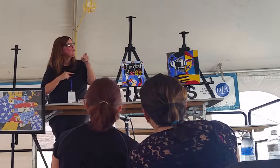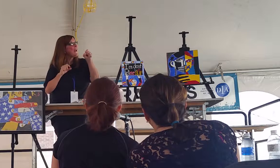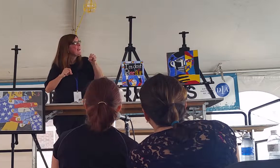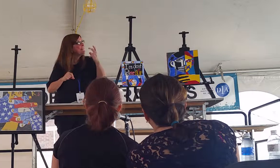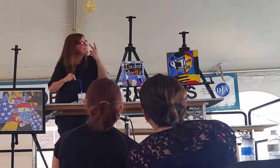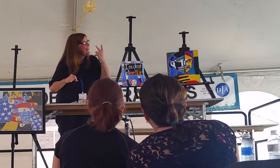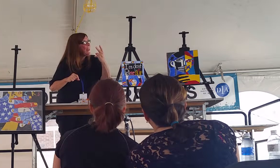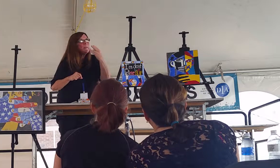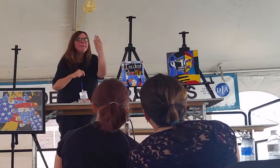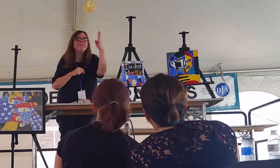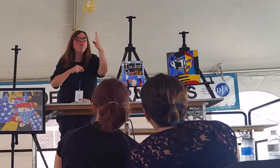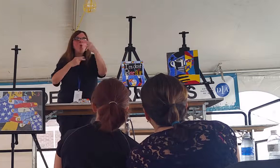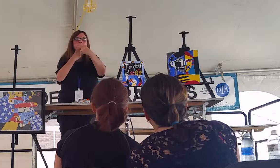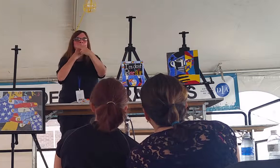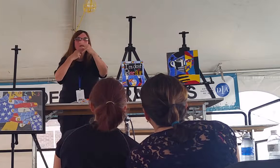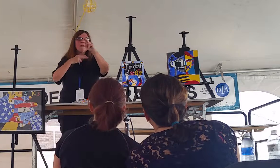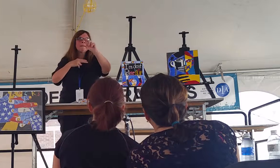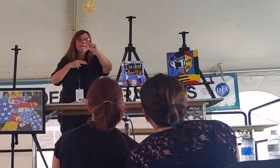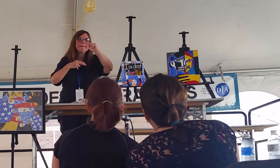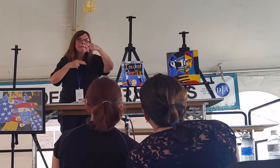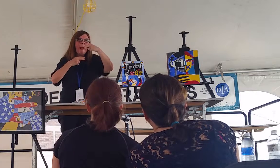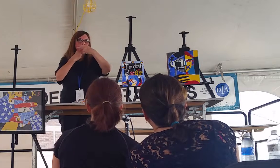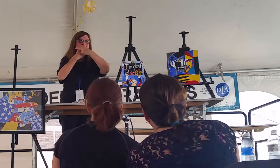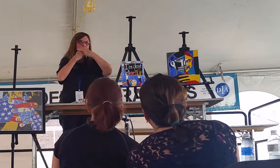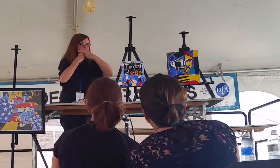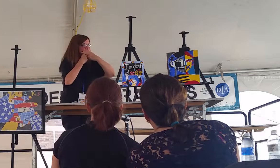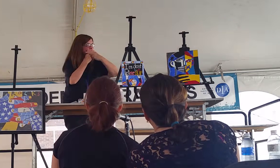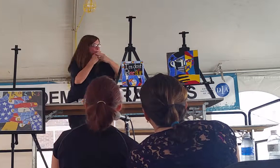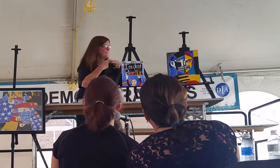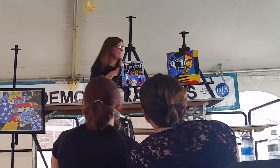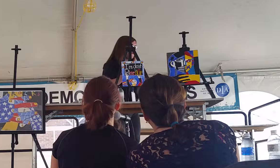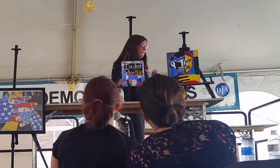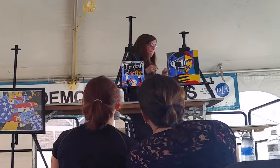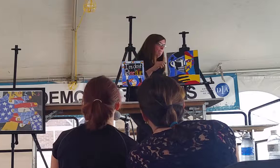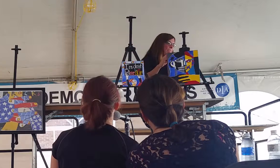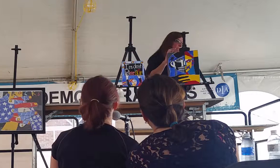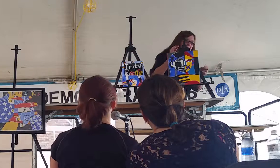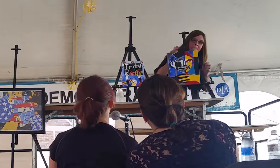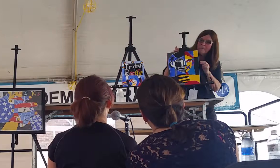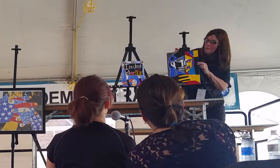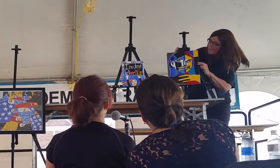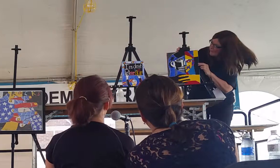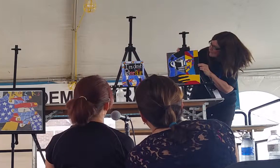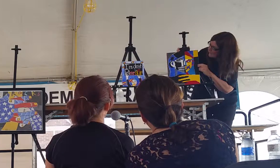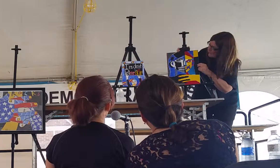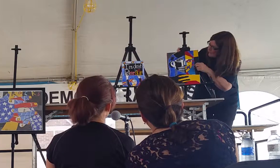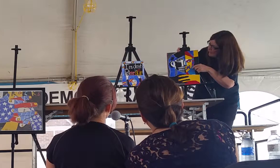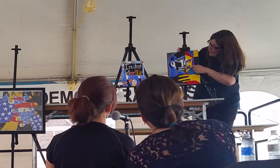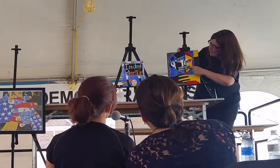The color symbolizes the deaf half. And then the blue tape over the mouth here, this